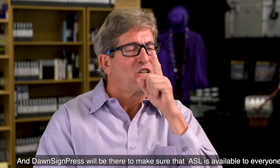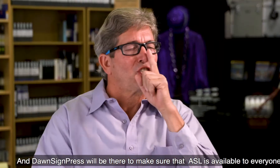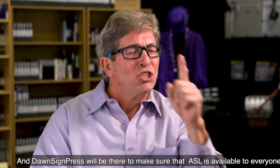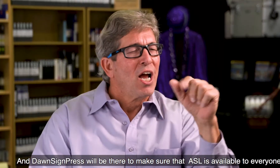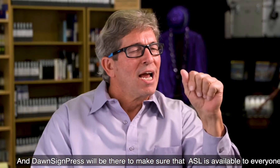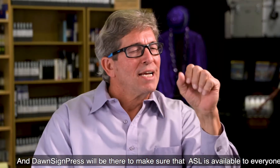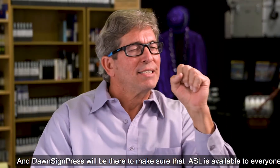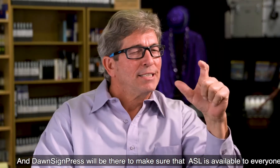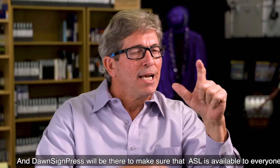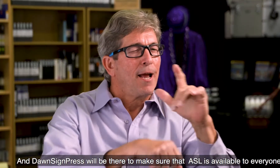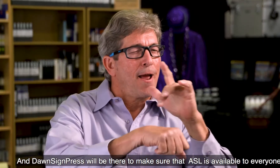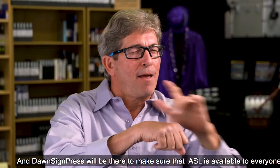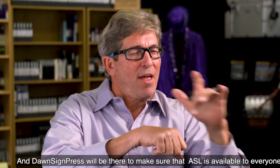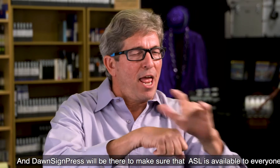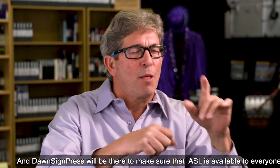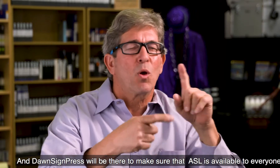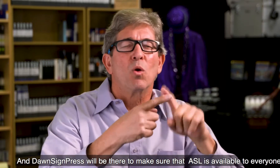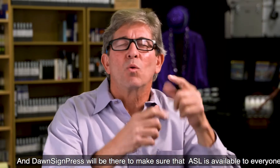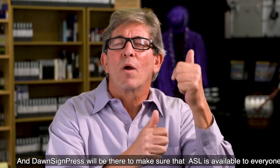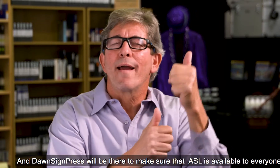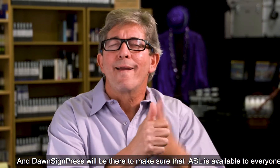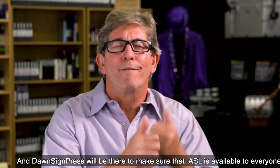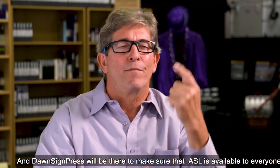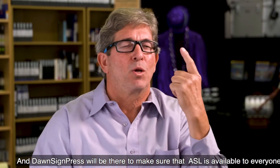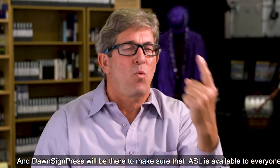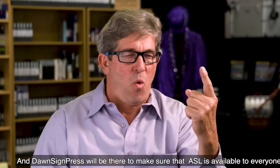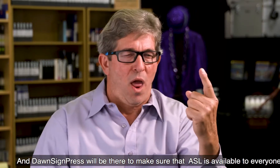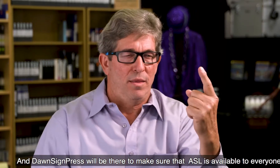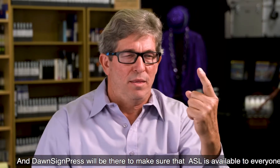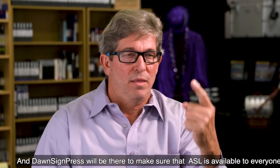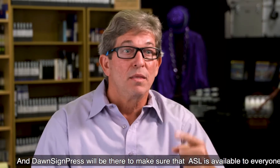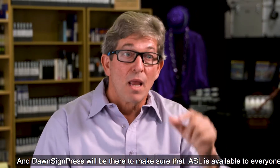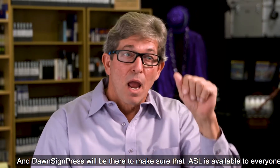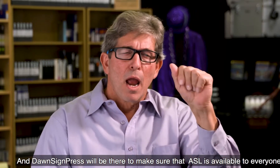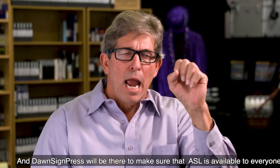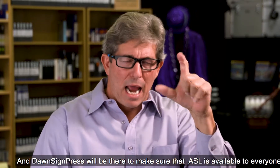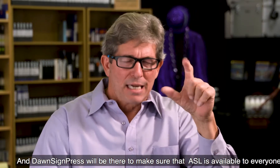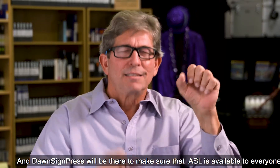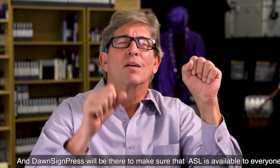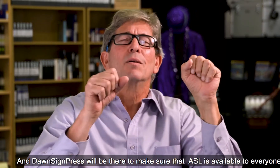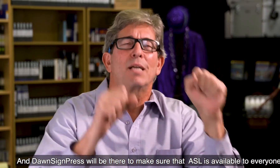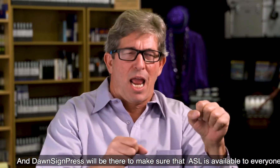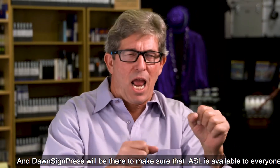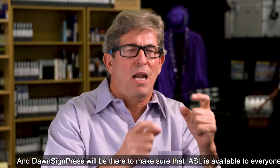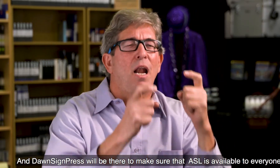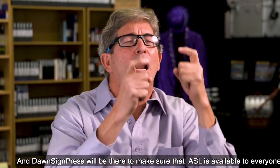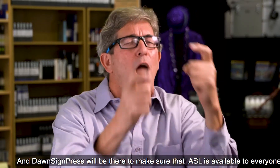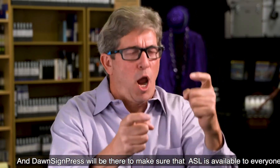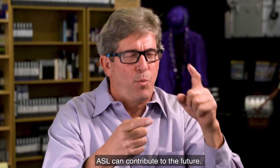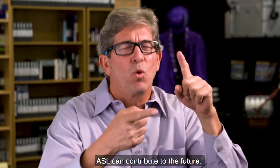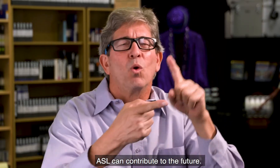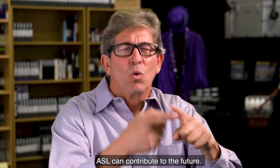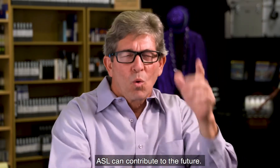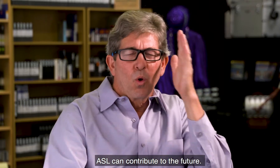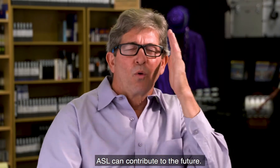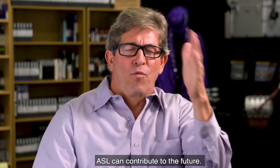And Dawn Sign Press will be there to make sure that ASL is available to everyone. ASL can